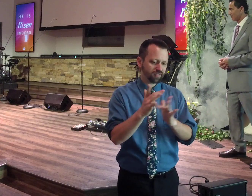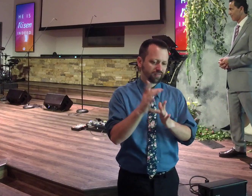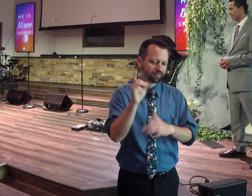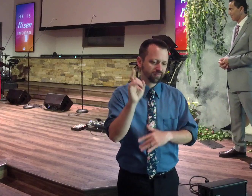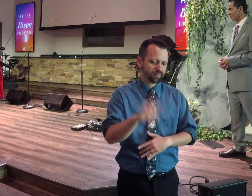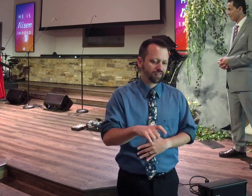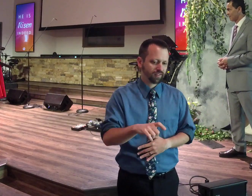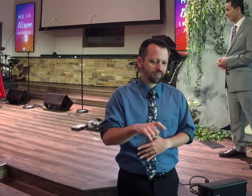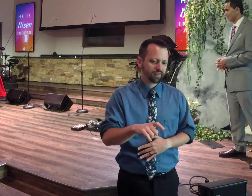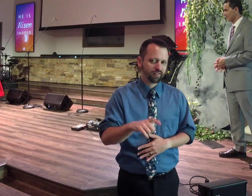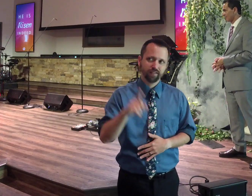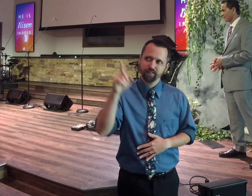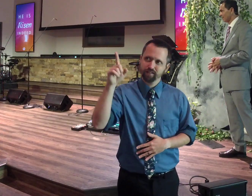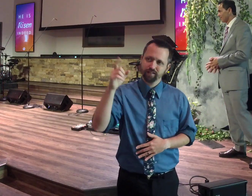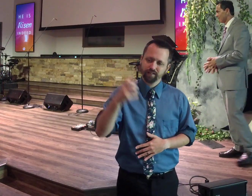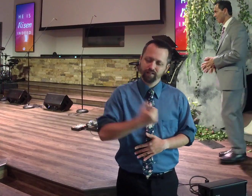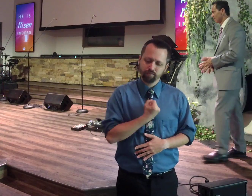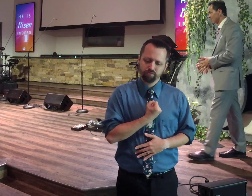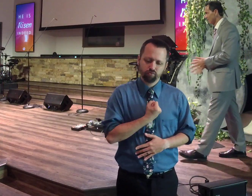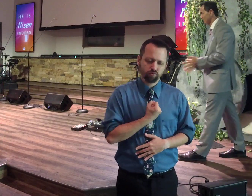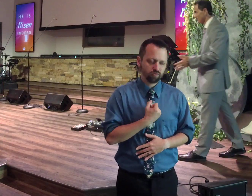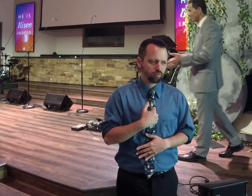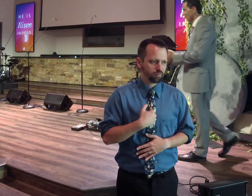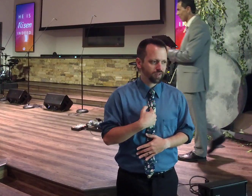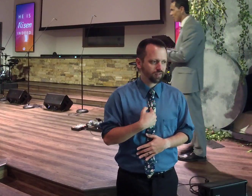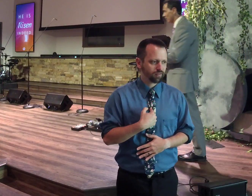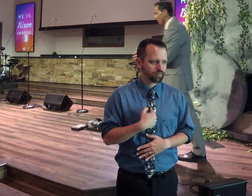And he never let me go.